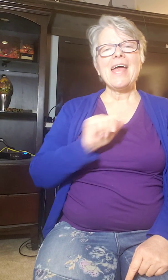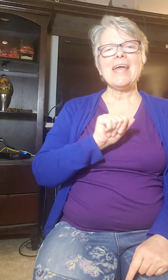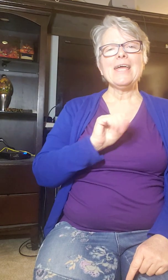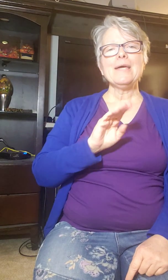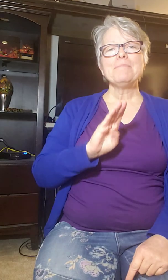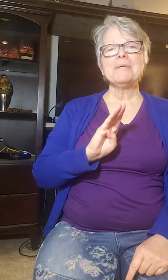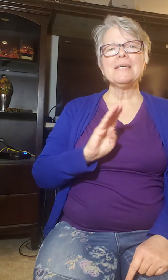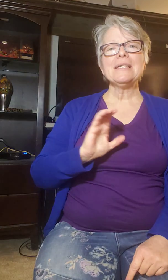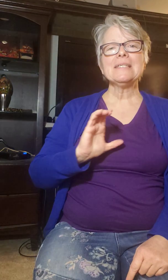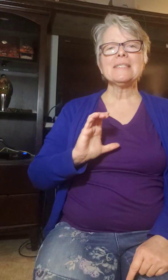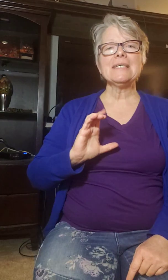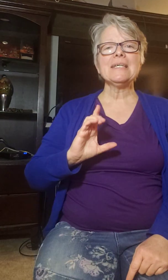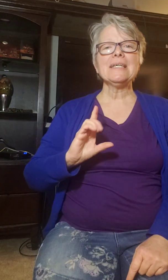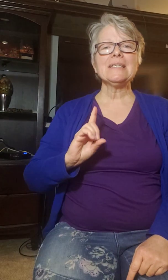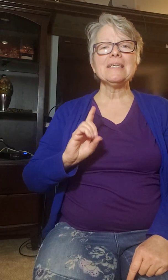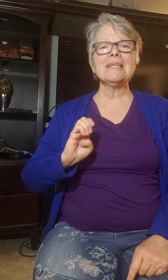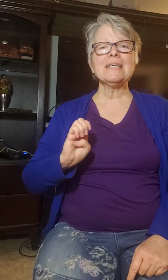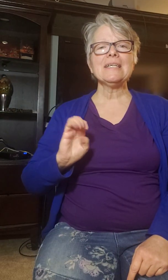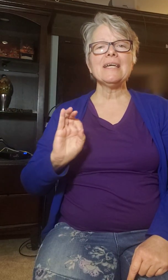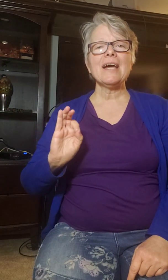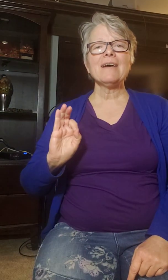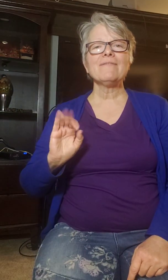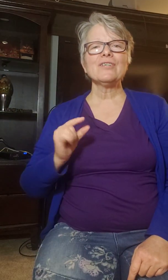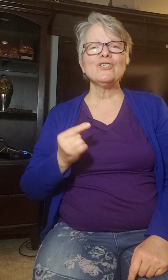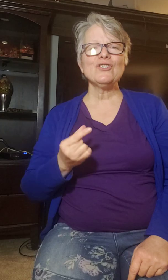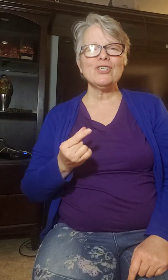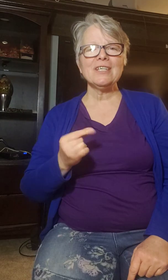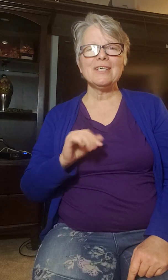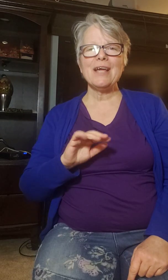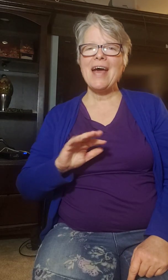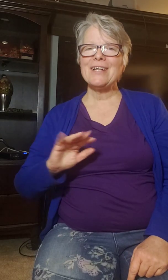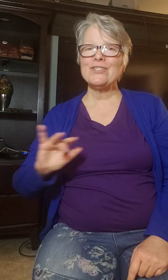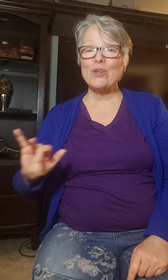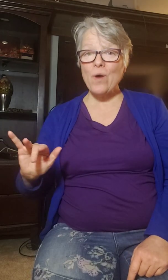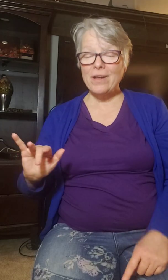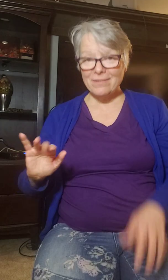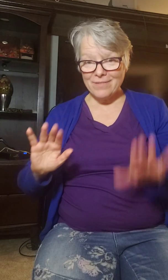A, B, C, D, E, F, G, and so on.